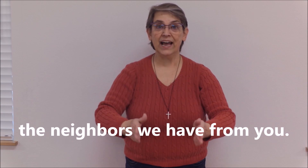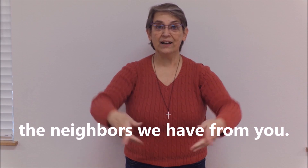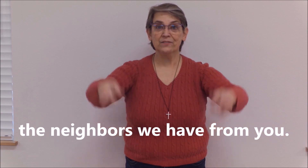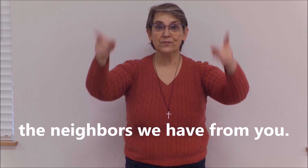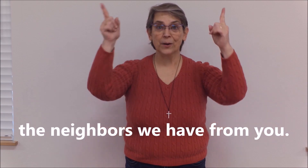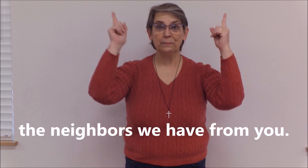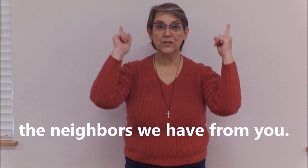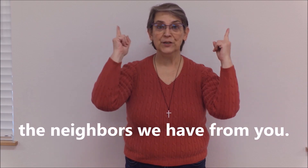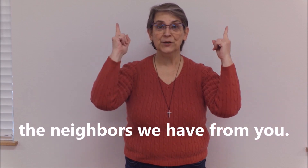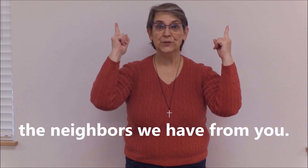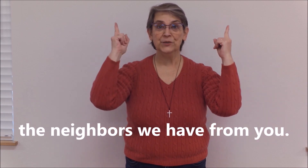have from you.